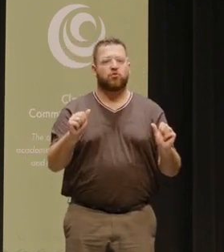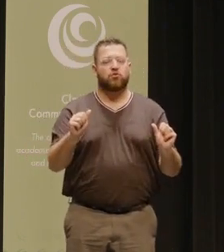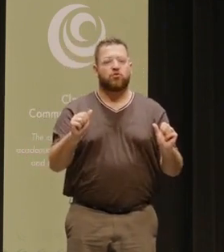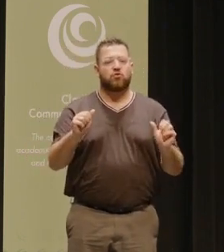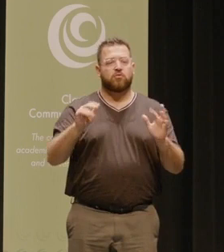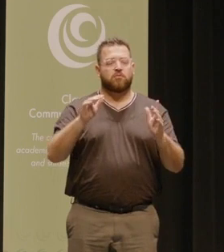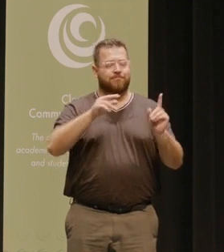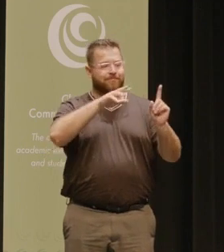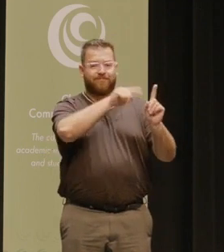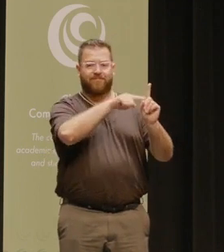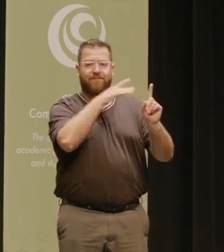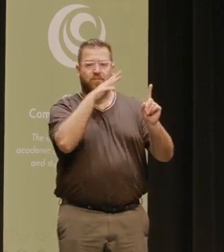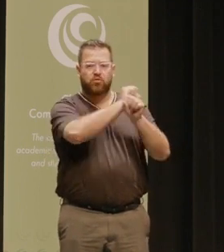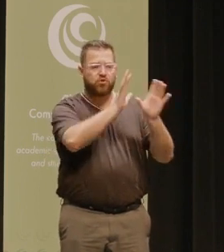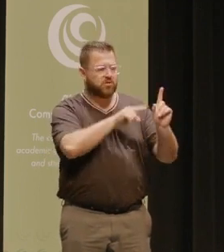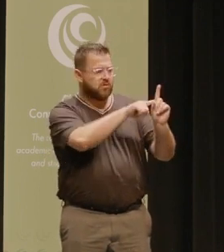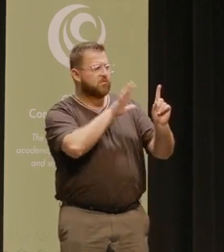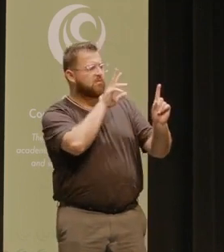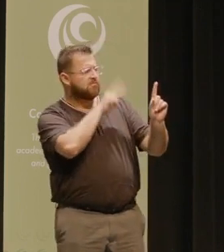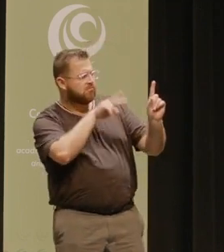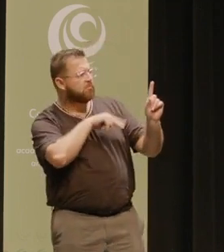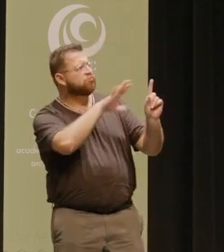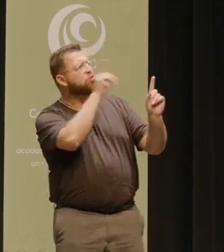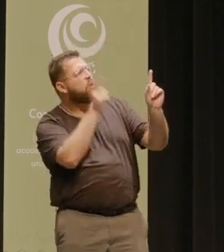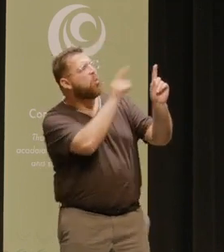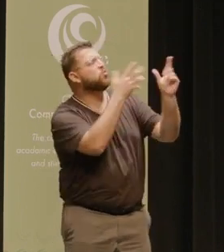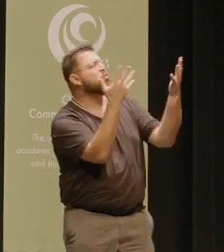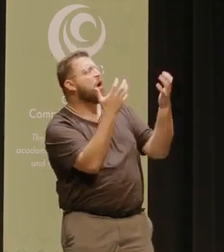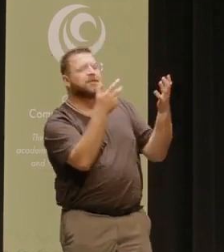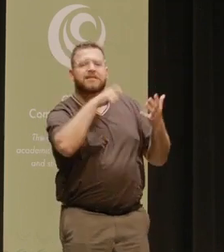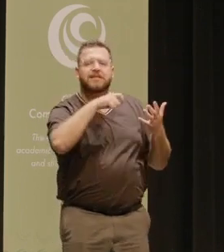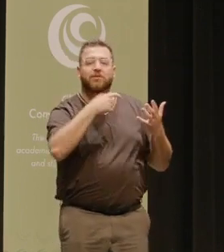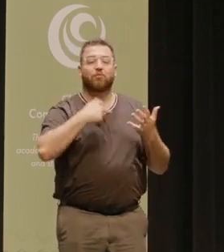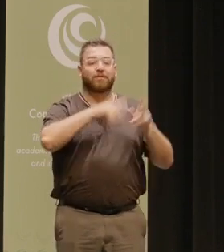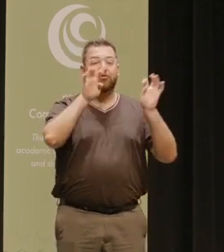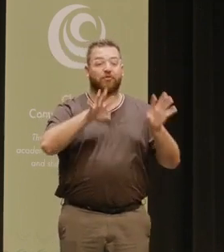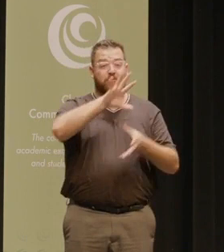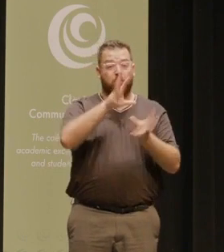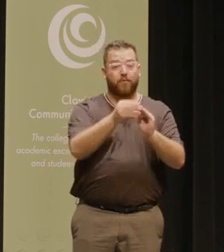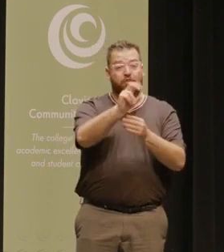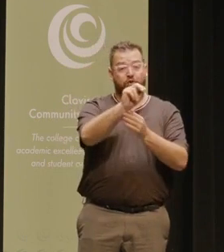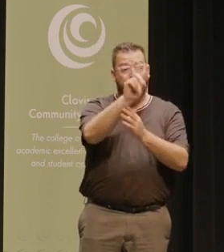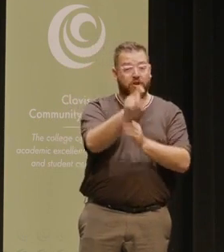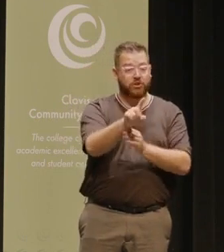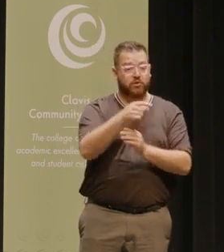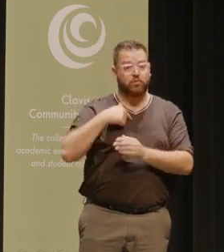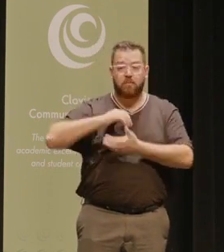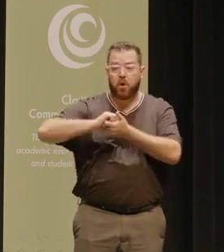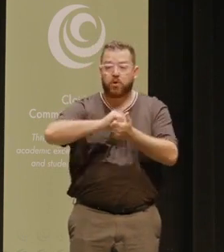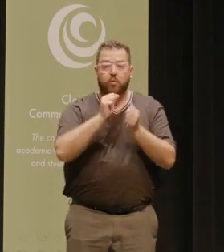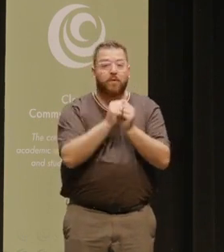their aspirations. We created a 30-question survey, and we partnered with very grassroots